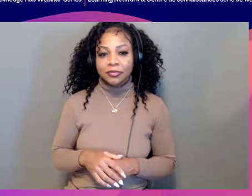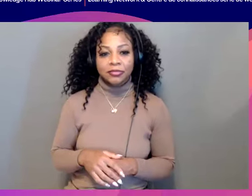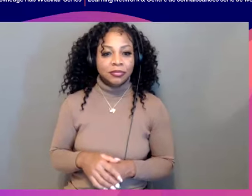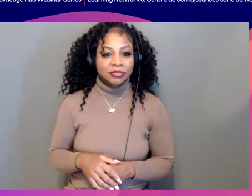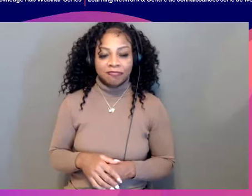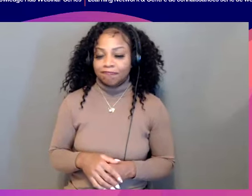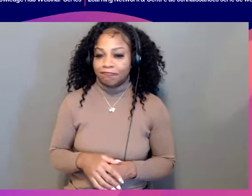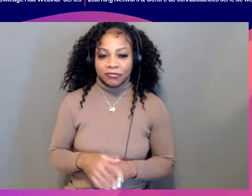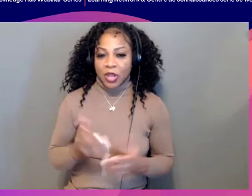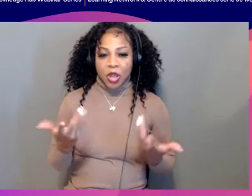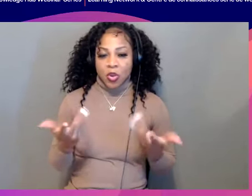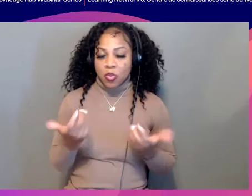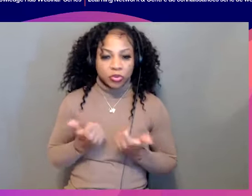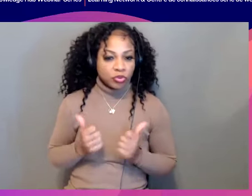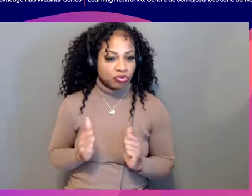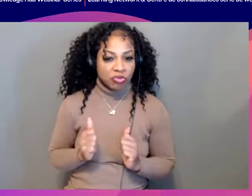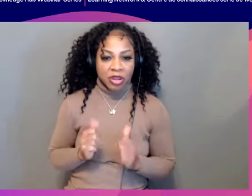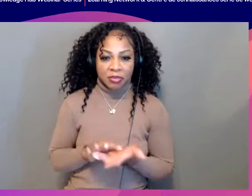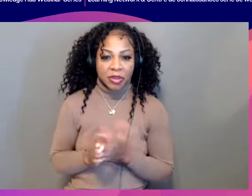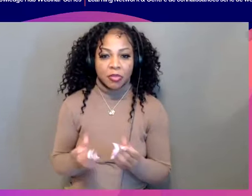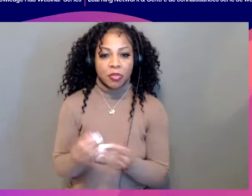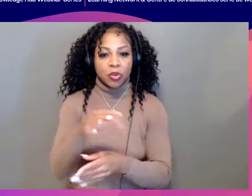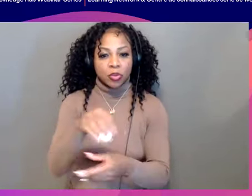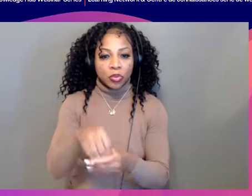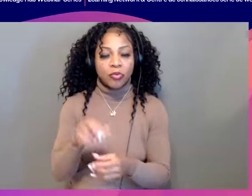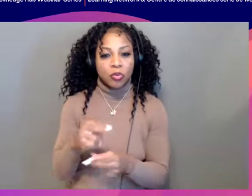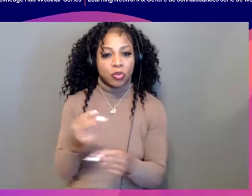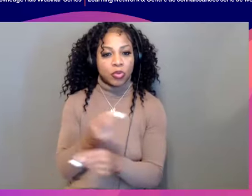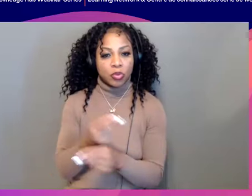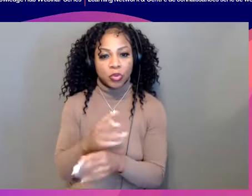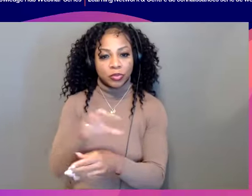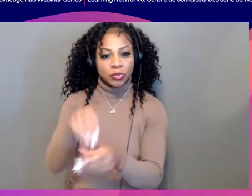to try to be inclusive or to use inclusive language.